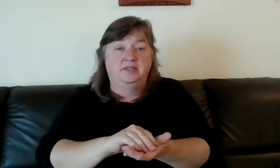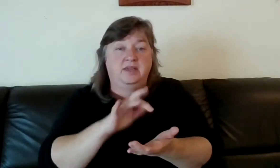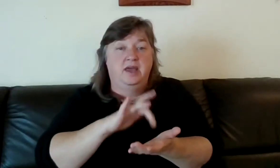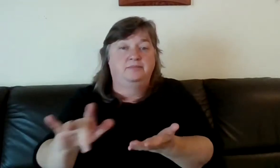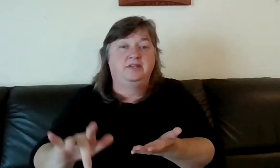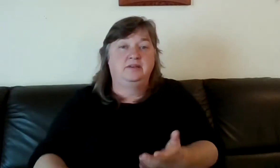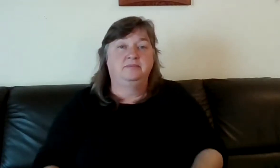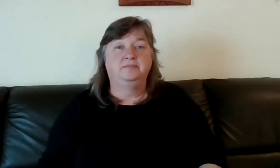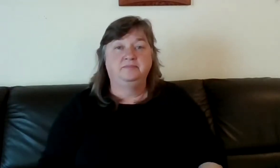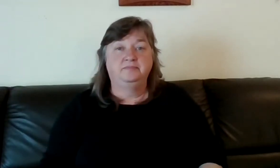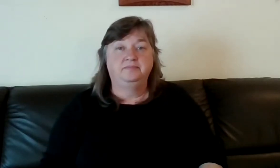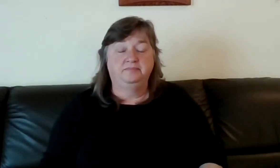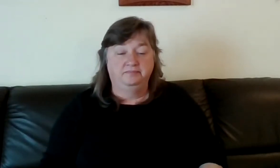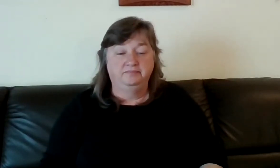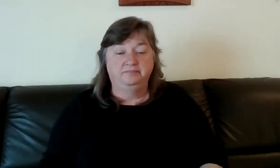Empty, empty.